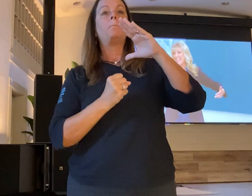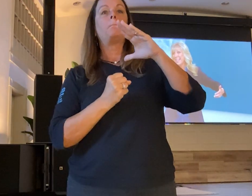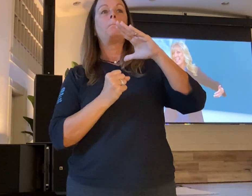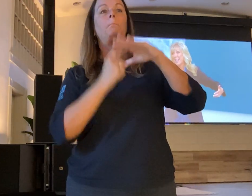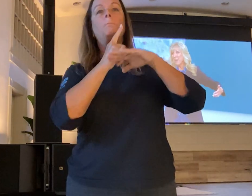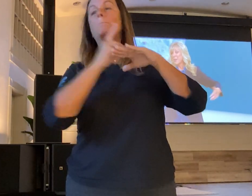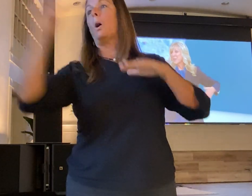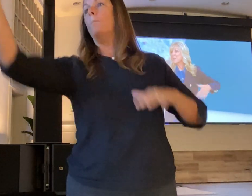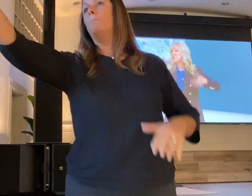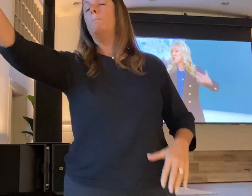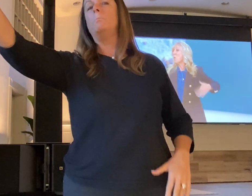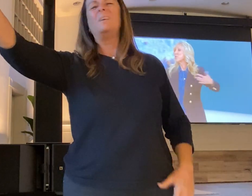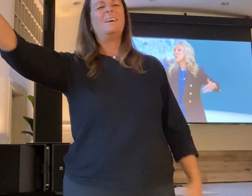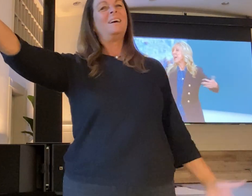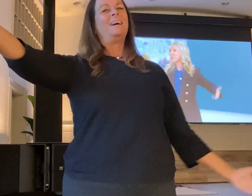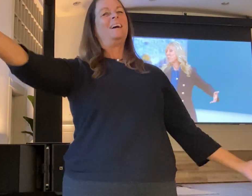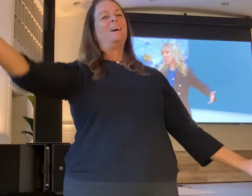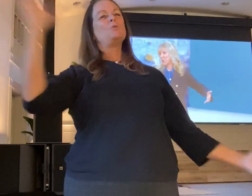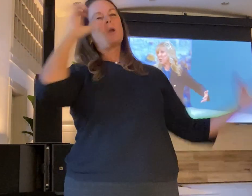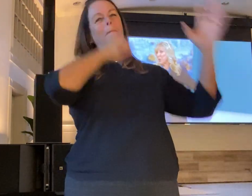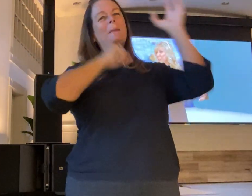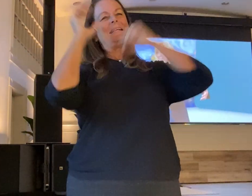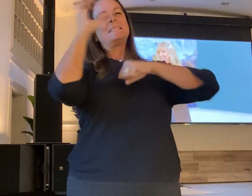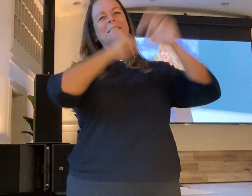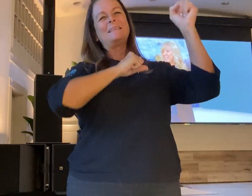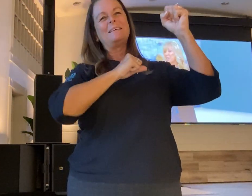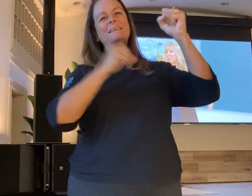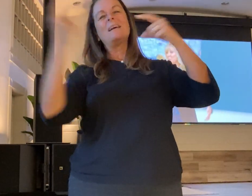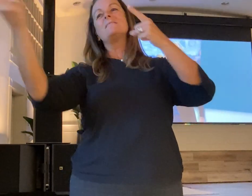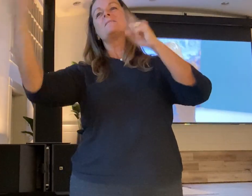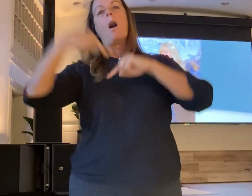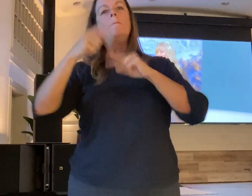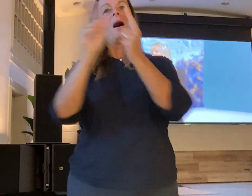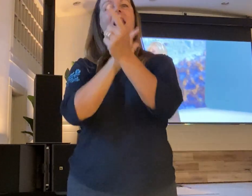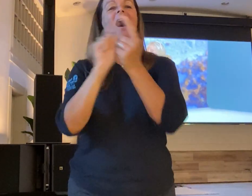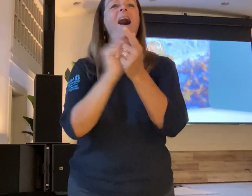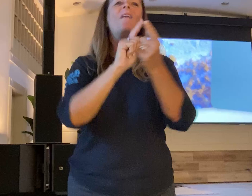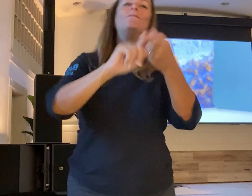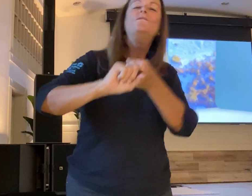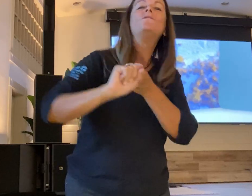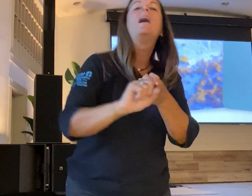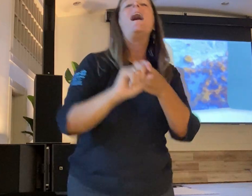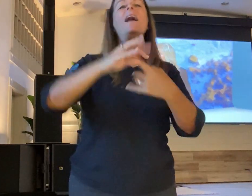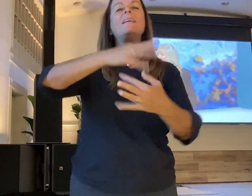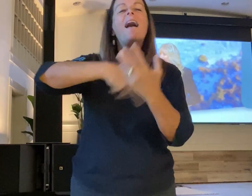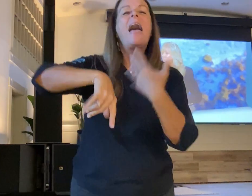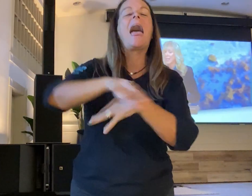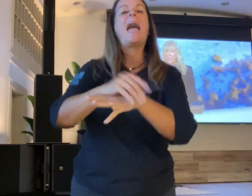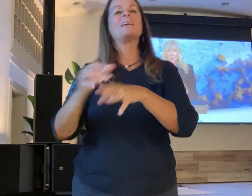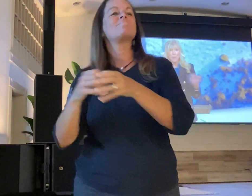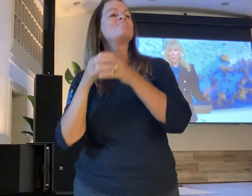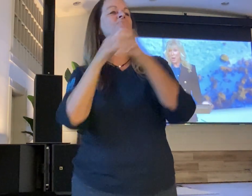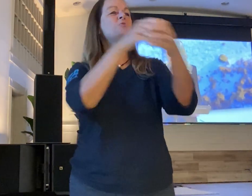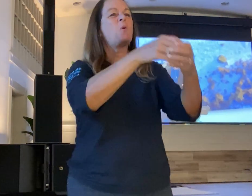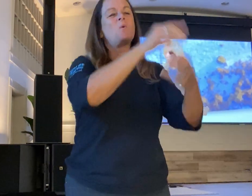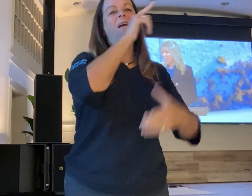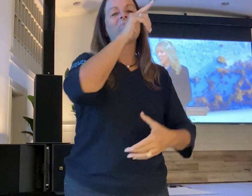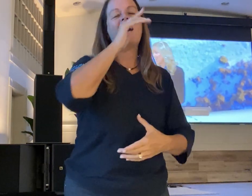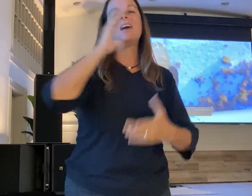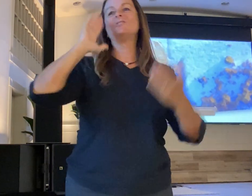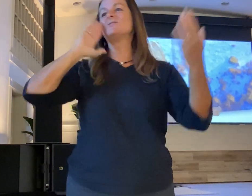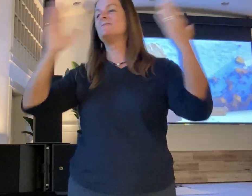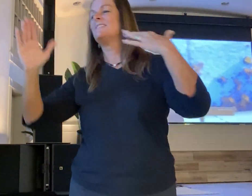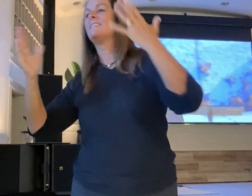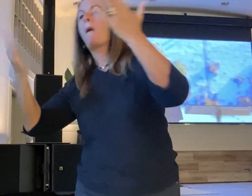diamonds. But there's so much available to you in community. And just like Jesus had a crowd, you have a